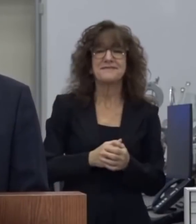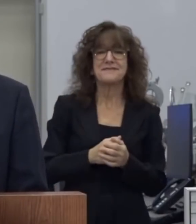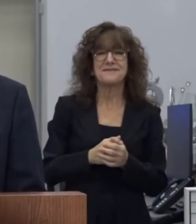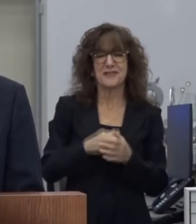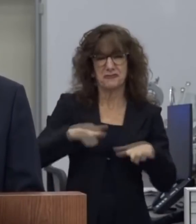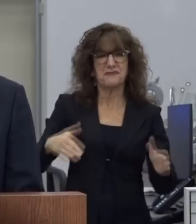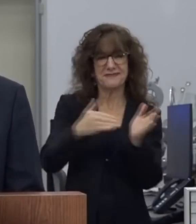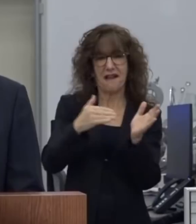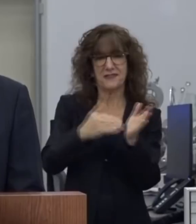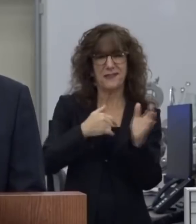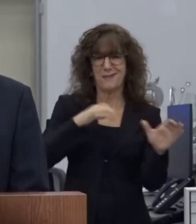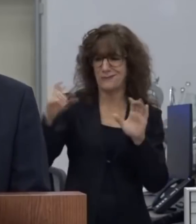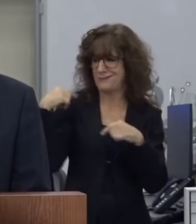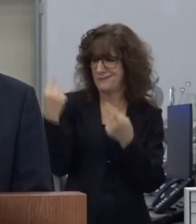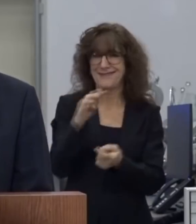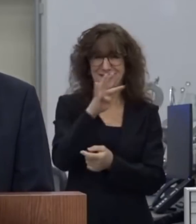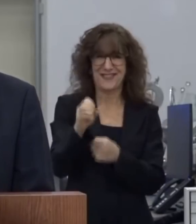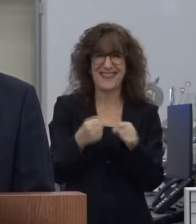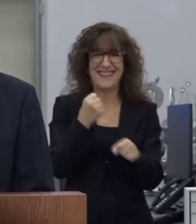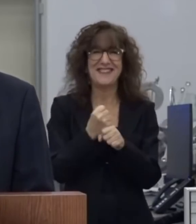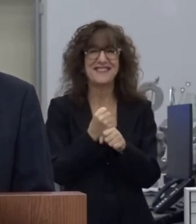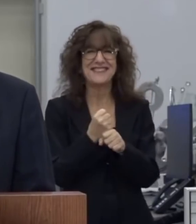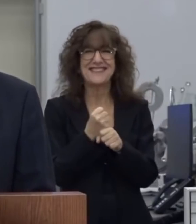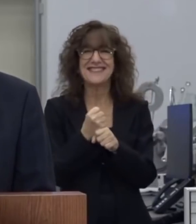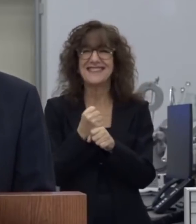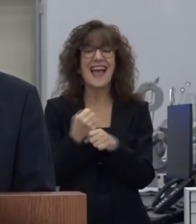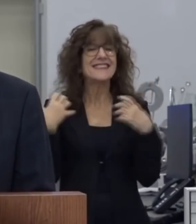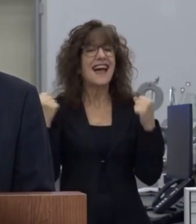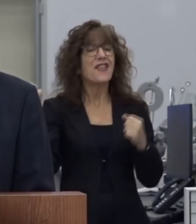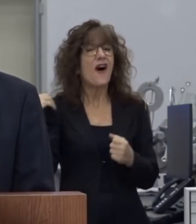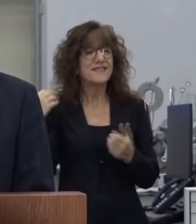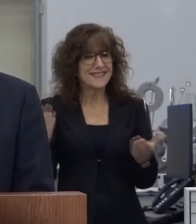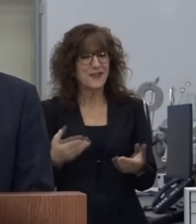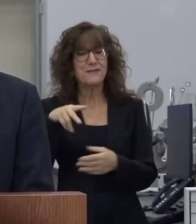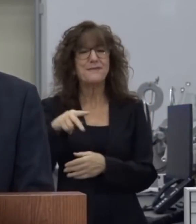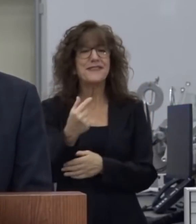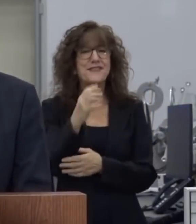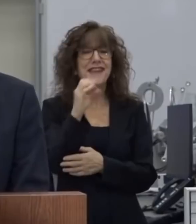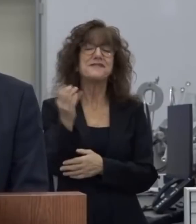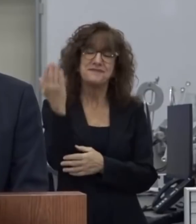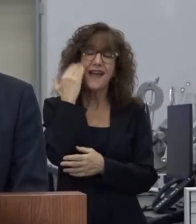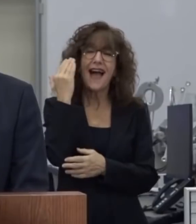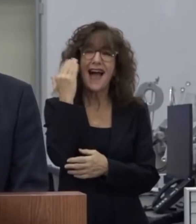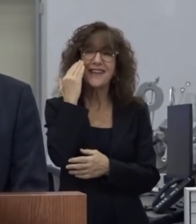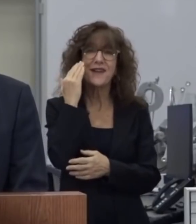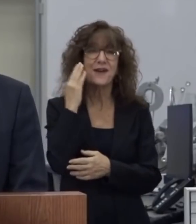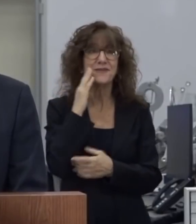pediatrician, I've been doing this for 40 years. And as the health officer in this county, I know that this will